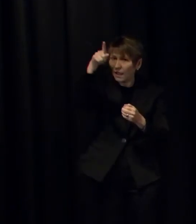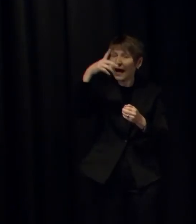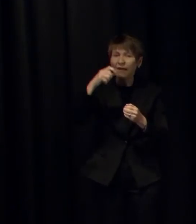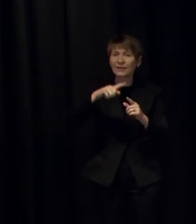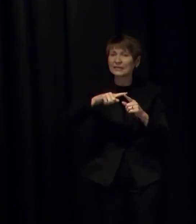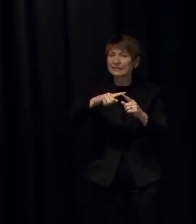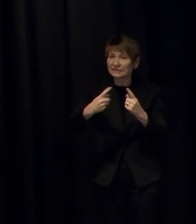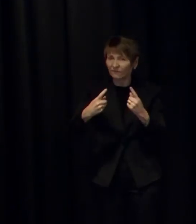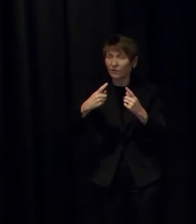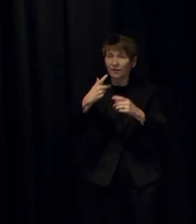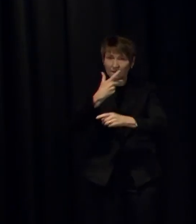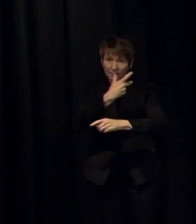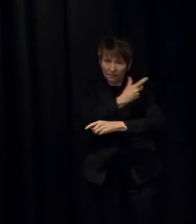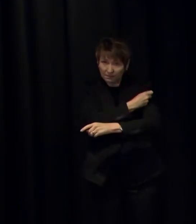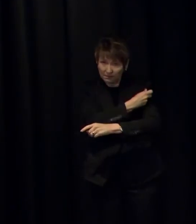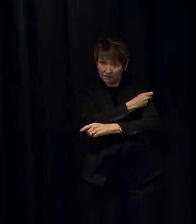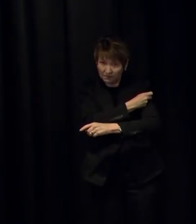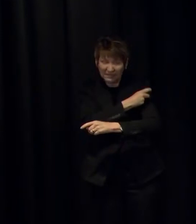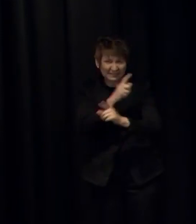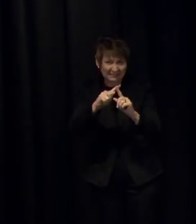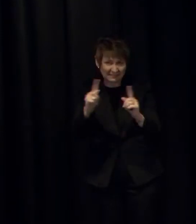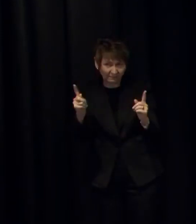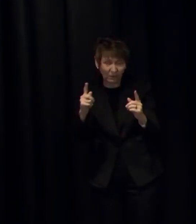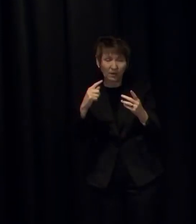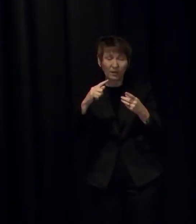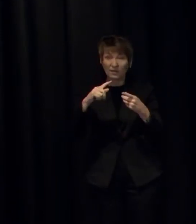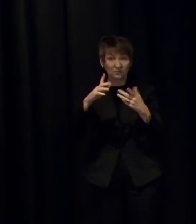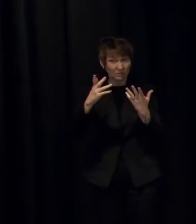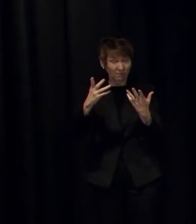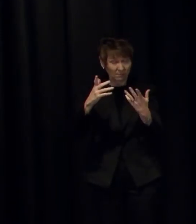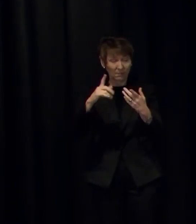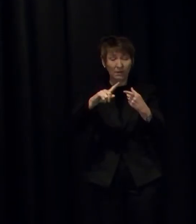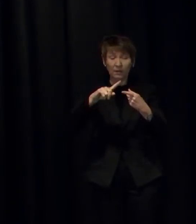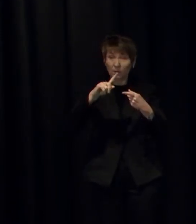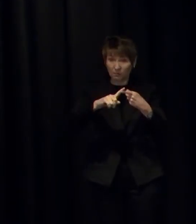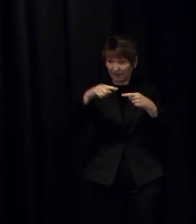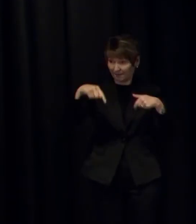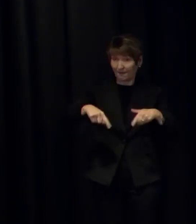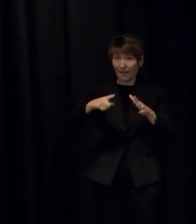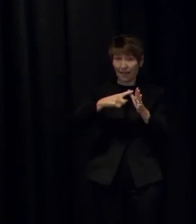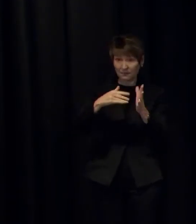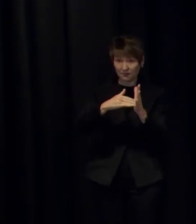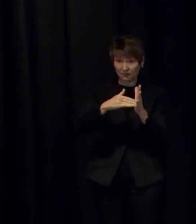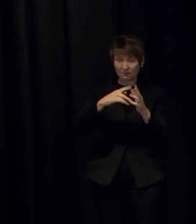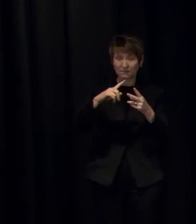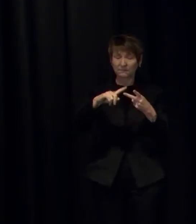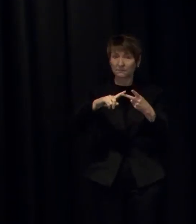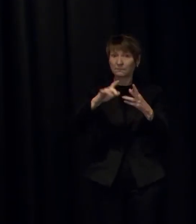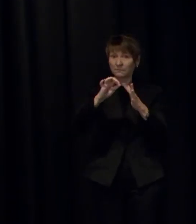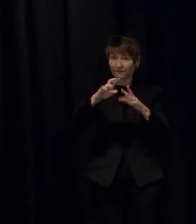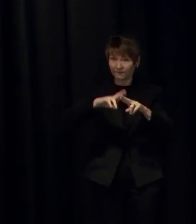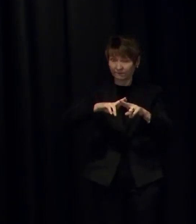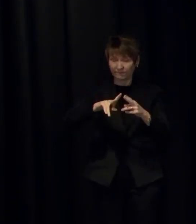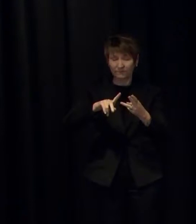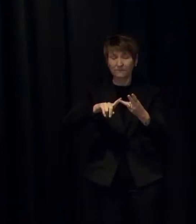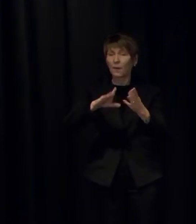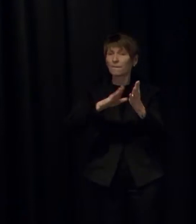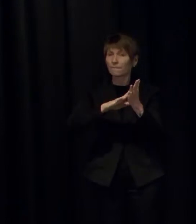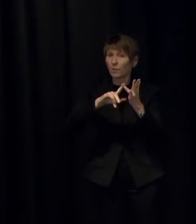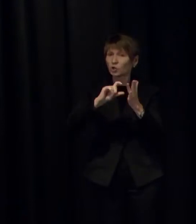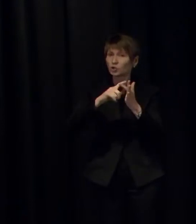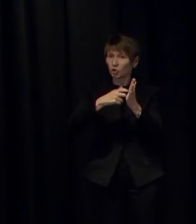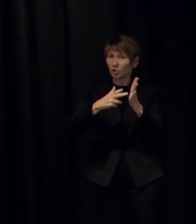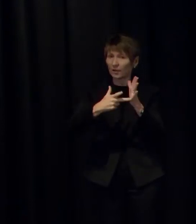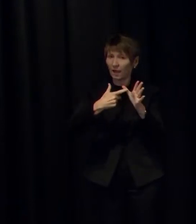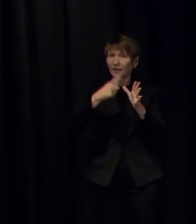incredibly important for us, all of us, but I would argue Victoria more than most, given the sheer number of students who I think will be in that category. So,